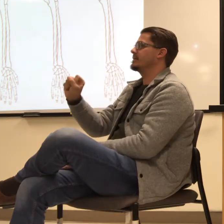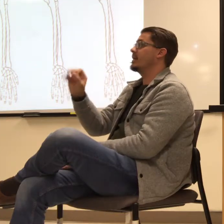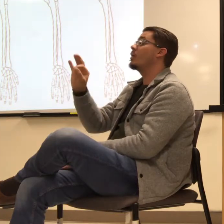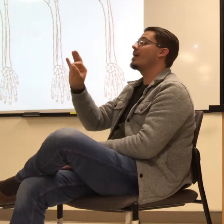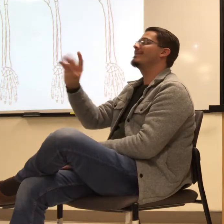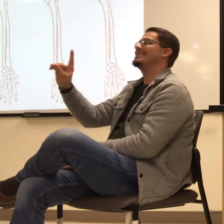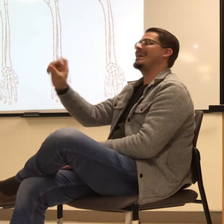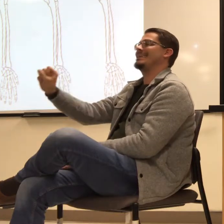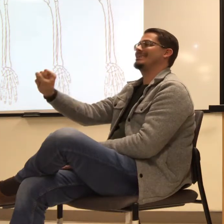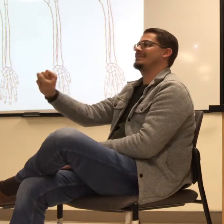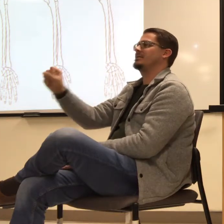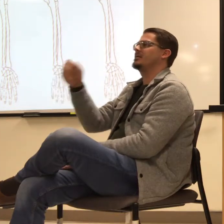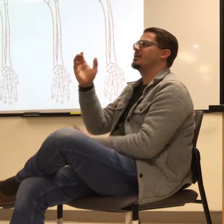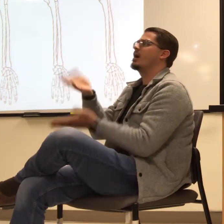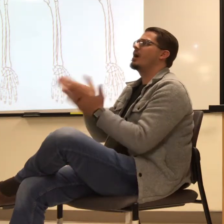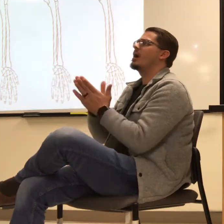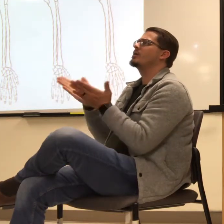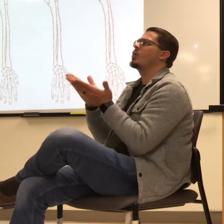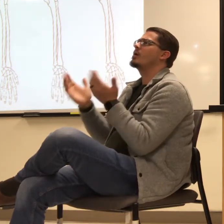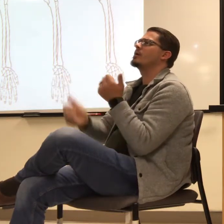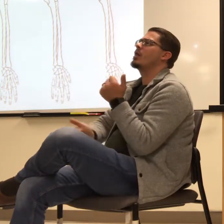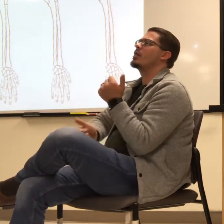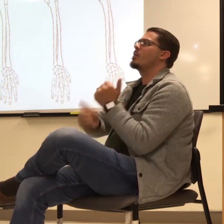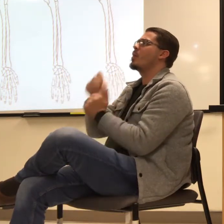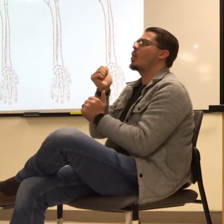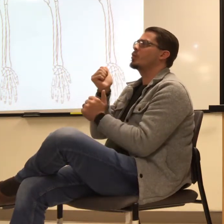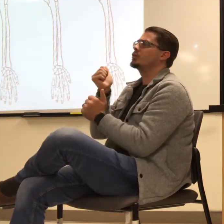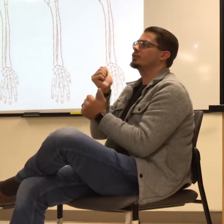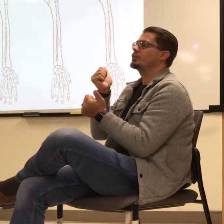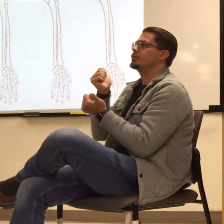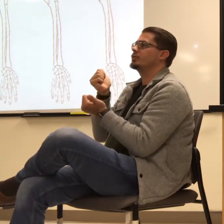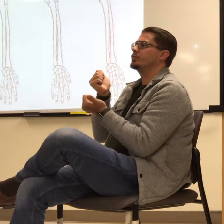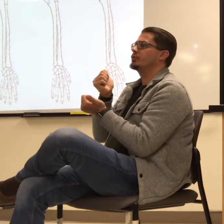I asked, what's the most